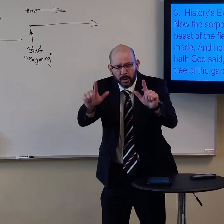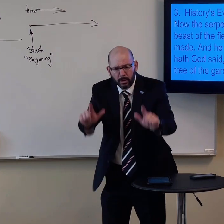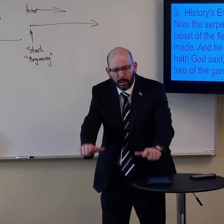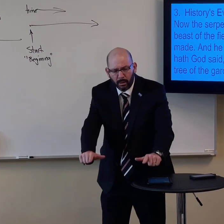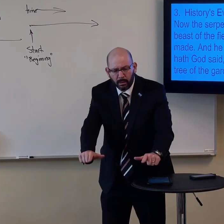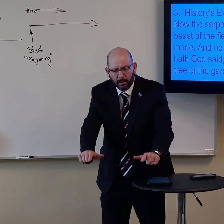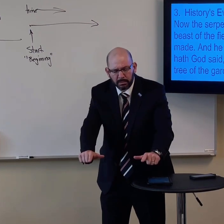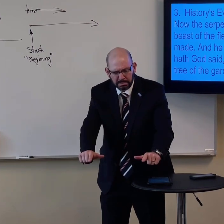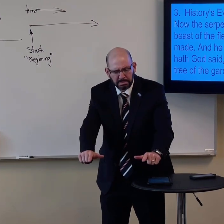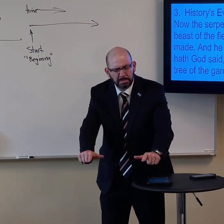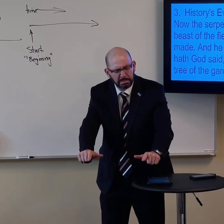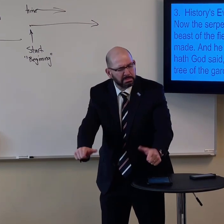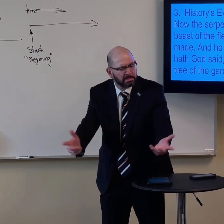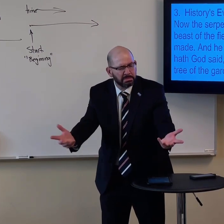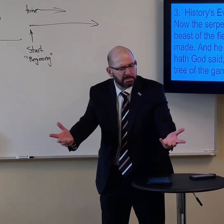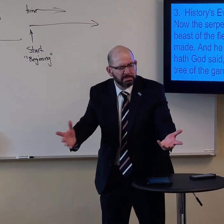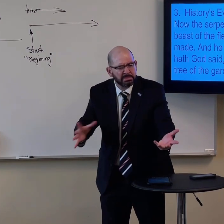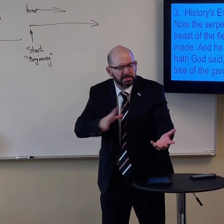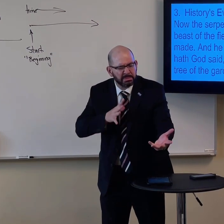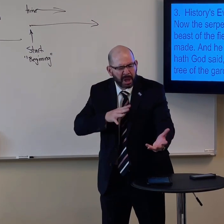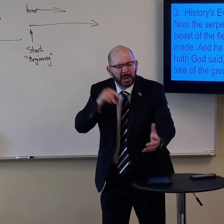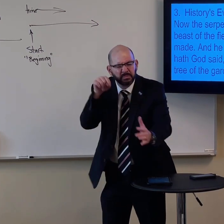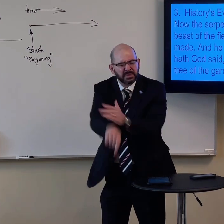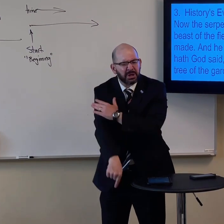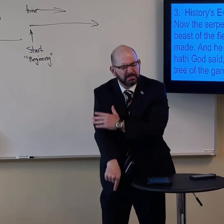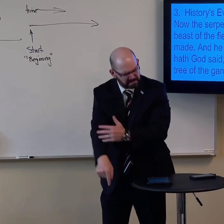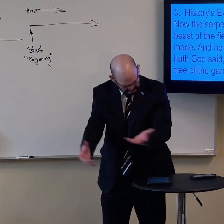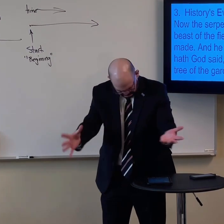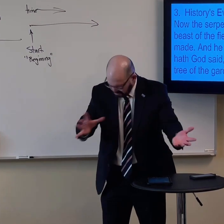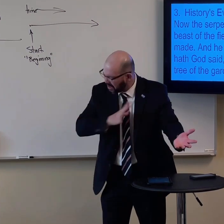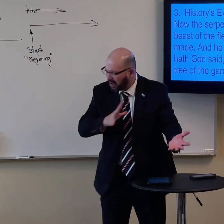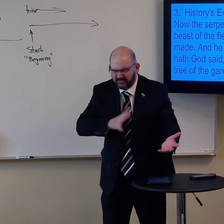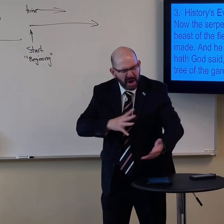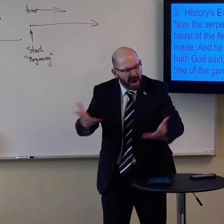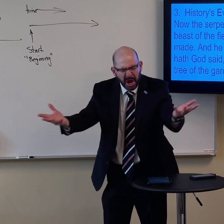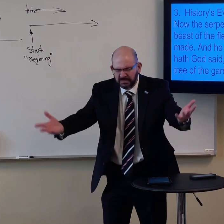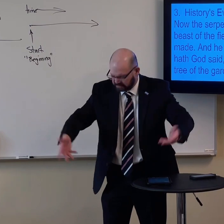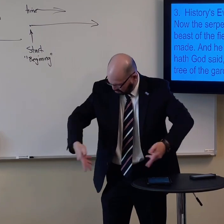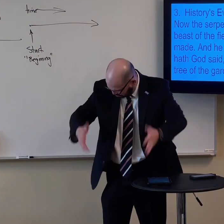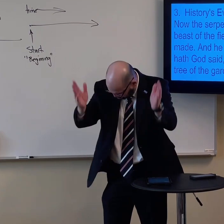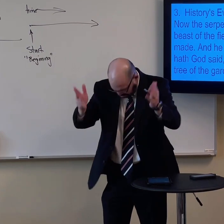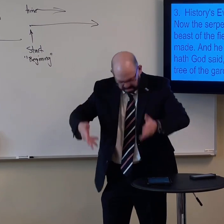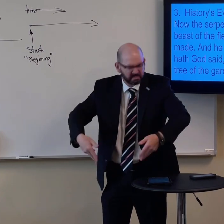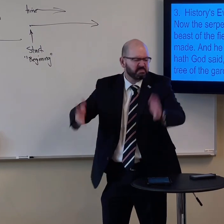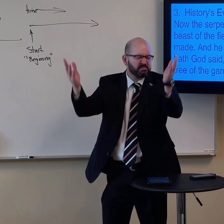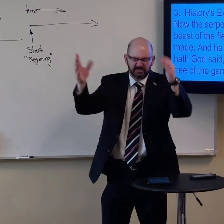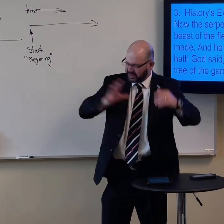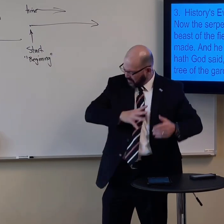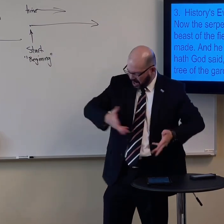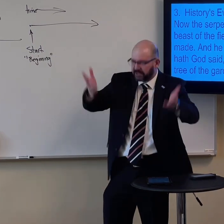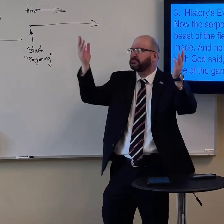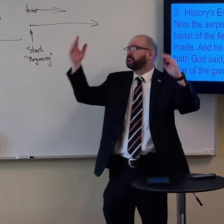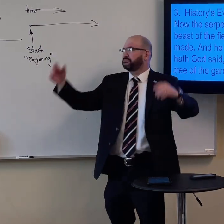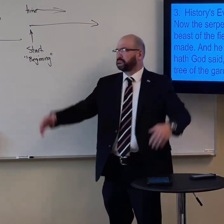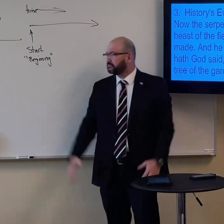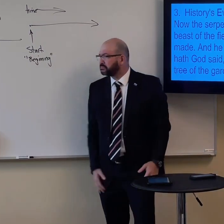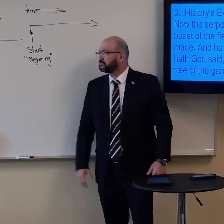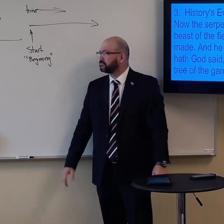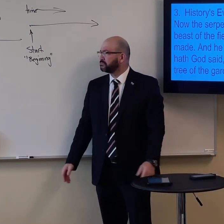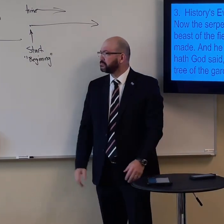You believe the Jews are lower people? And it's, then it's okay to kill them. Yeah. They're like, they're like animals.